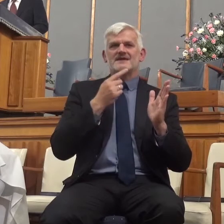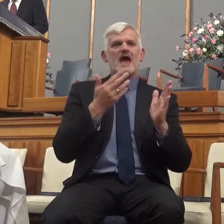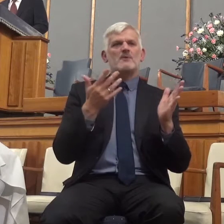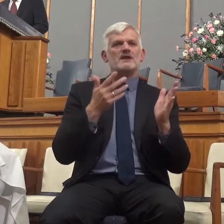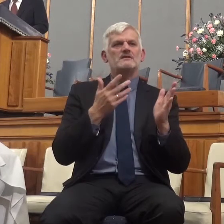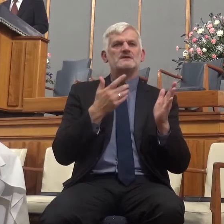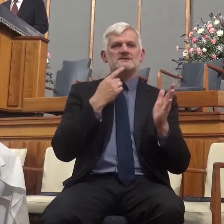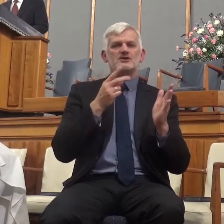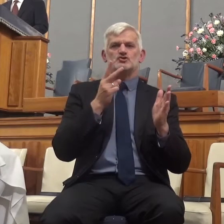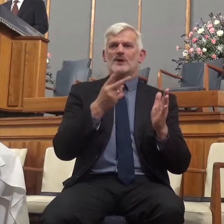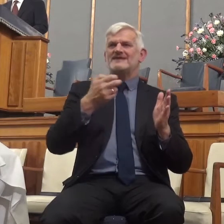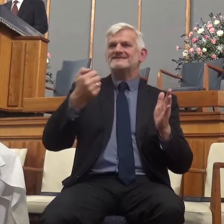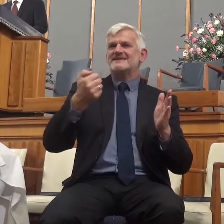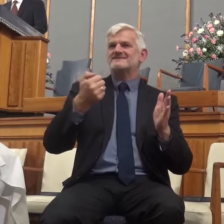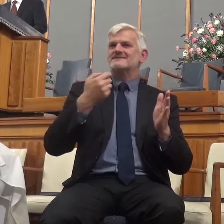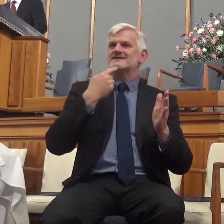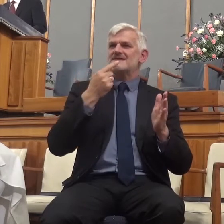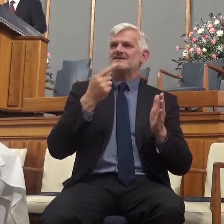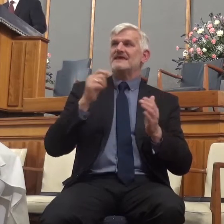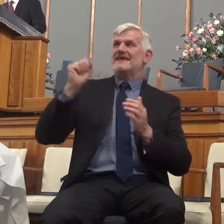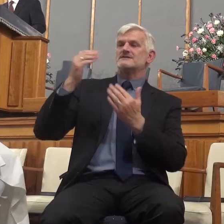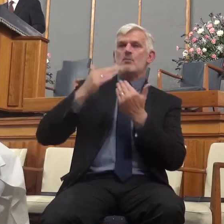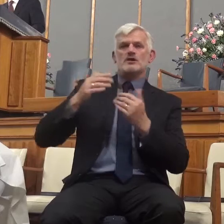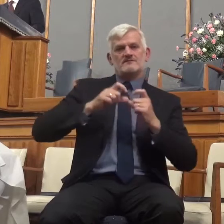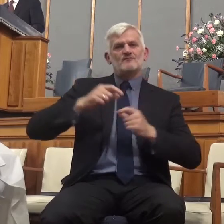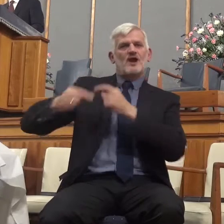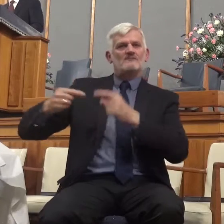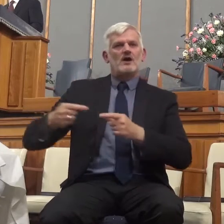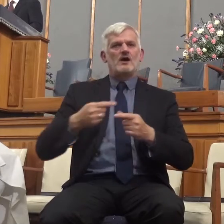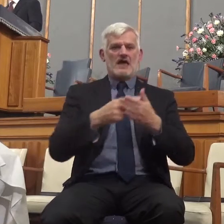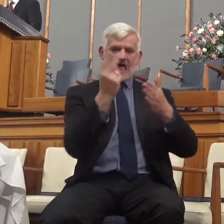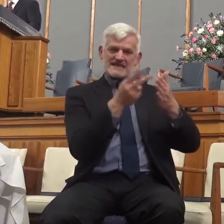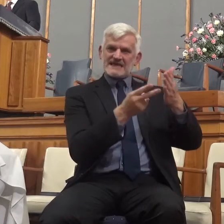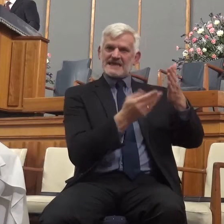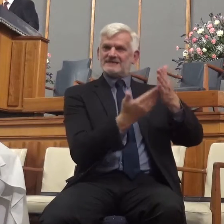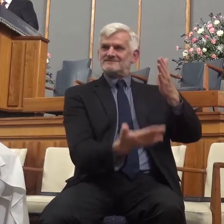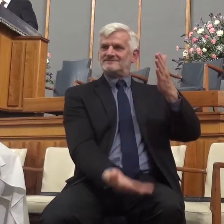mercy endureth forever. Don't you see, those words are a